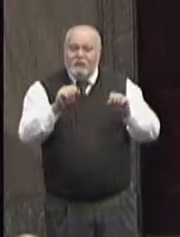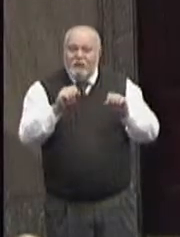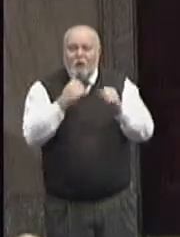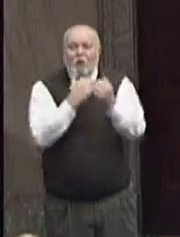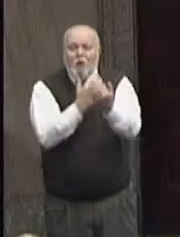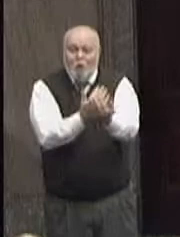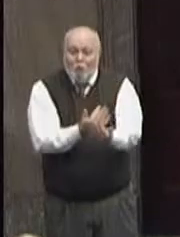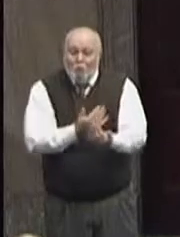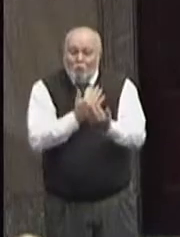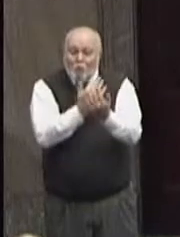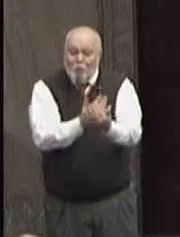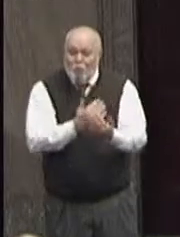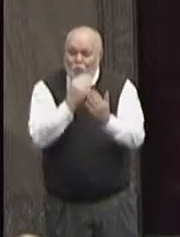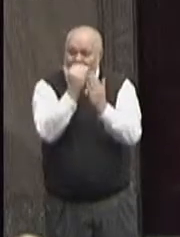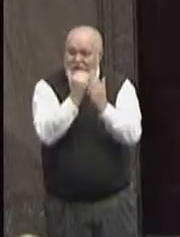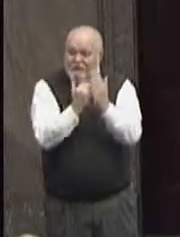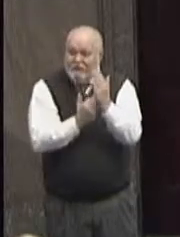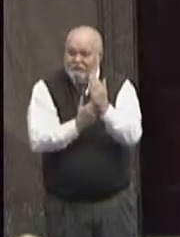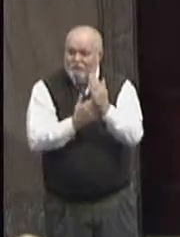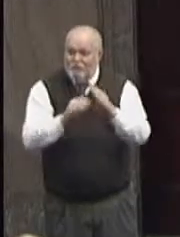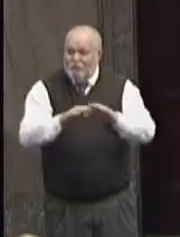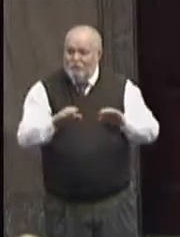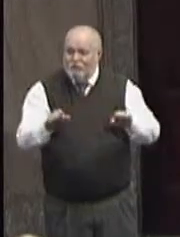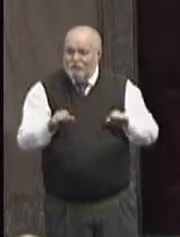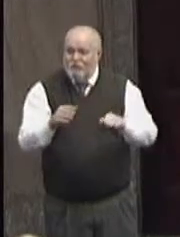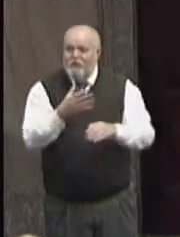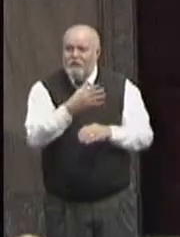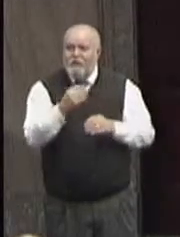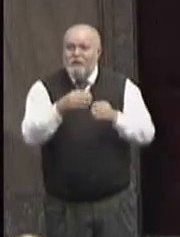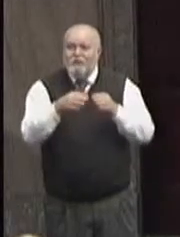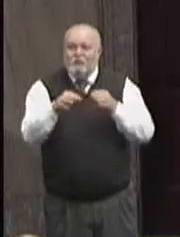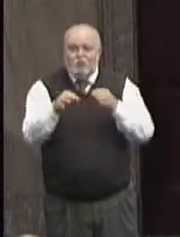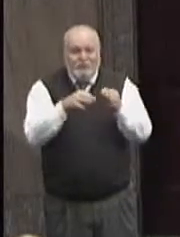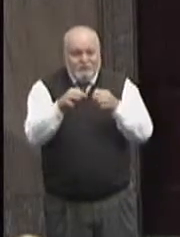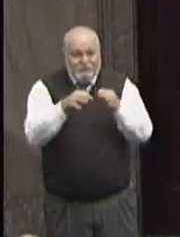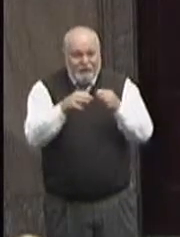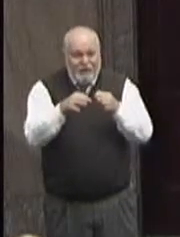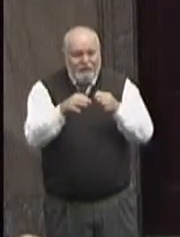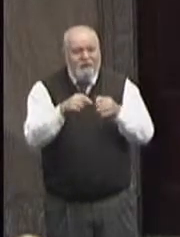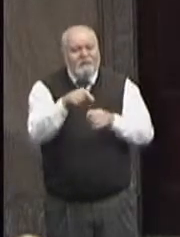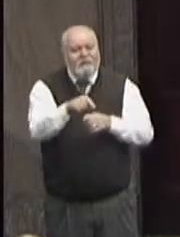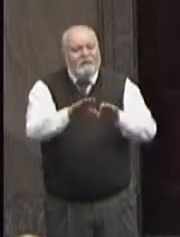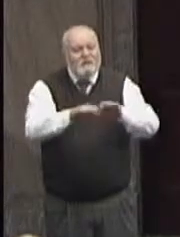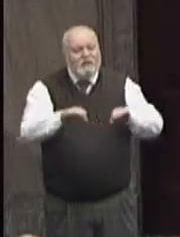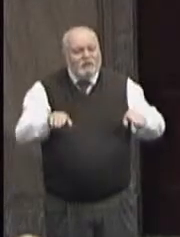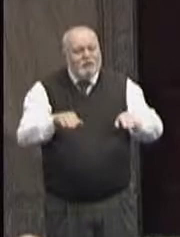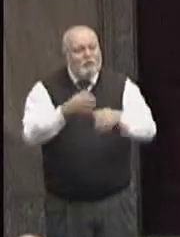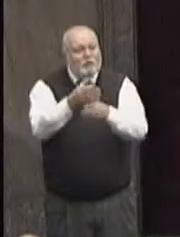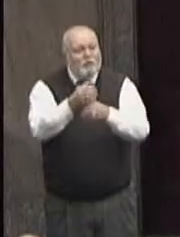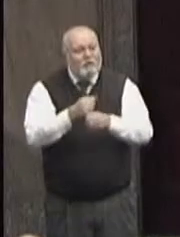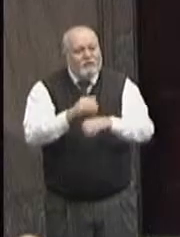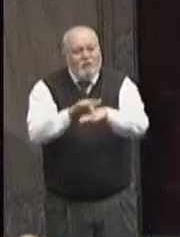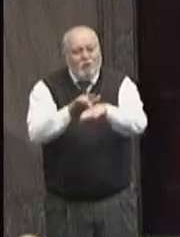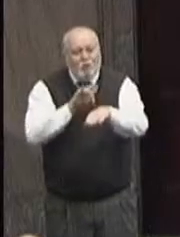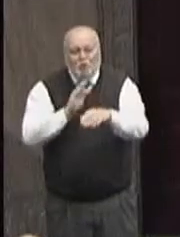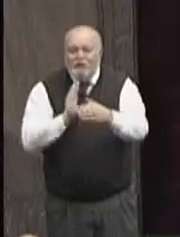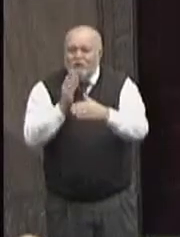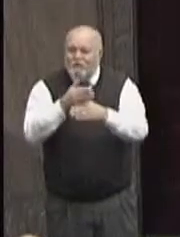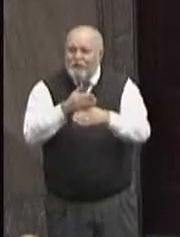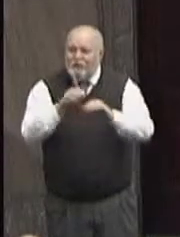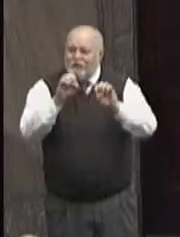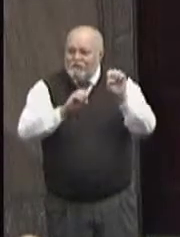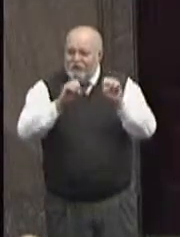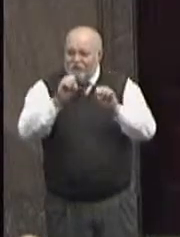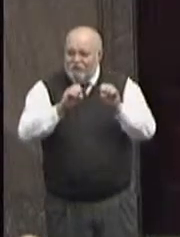list for children in early intervention. To explain, these are children who received their early intervention evaluations,